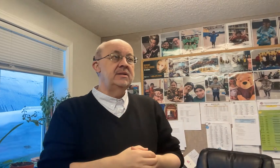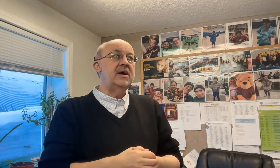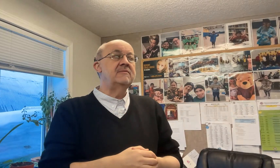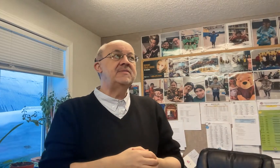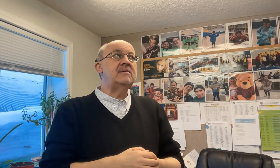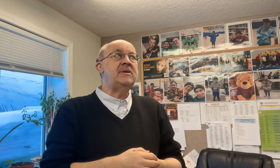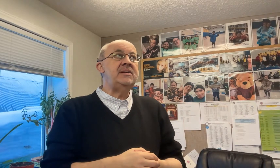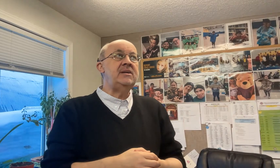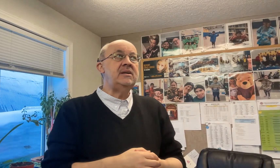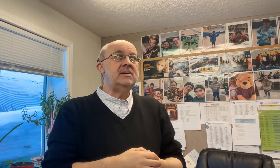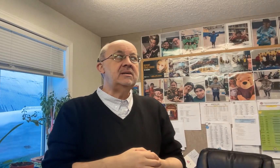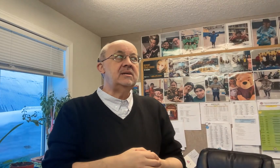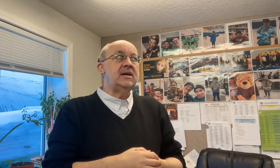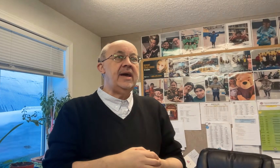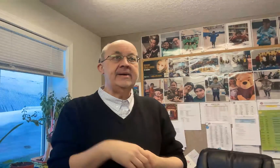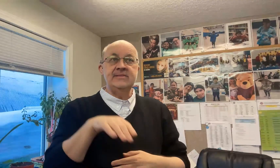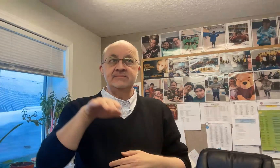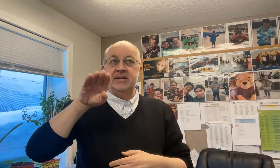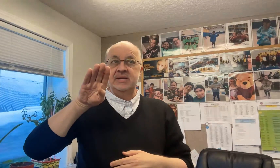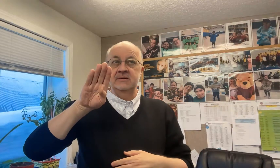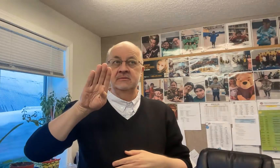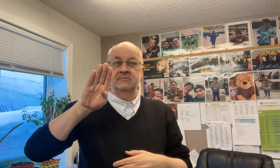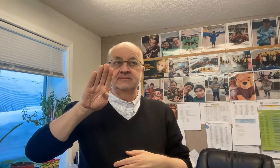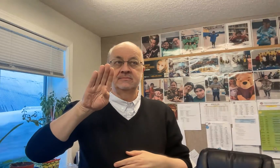if somebody asked me,